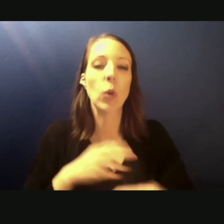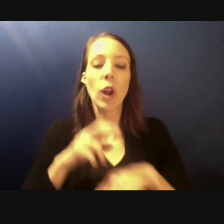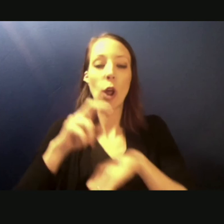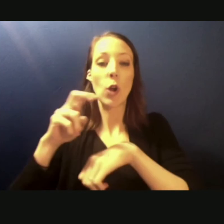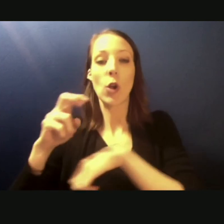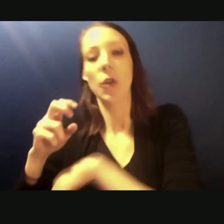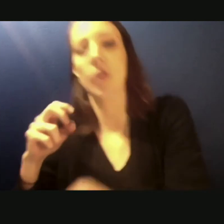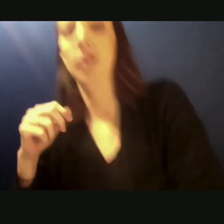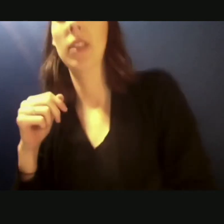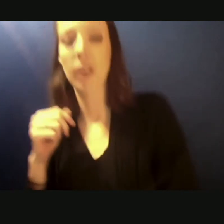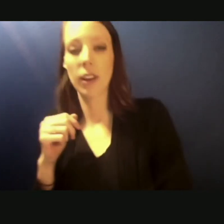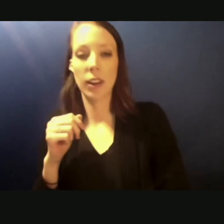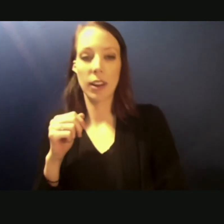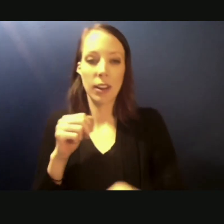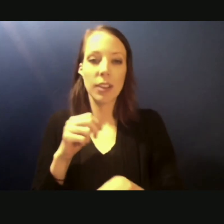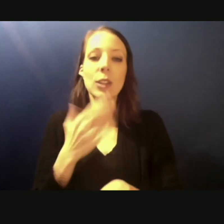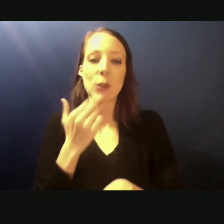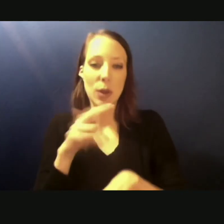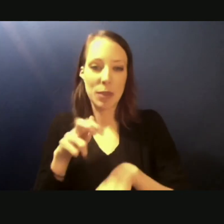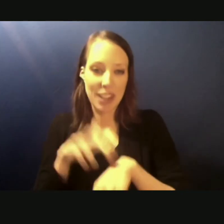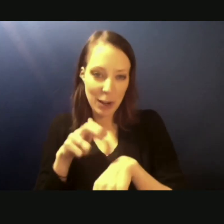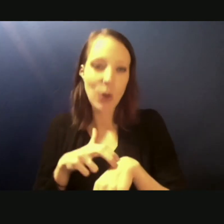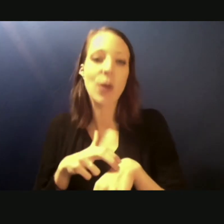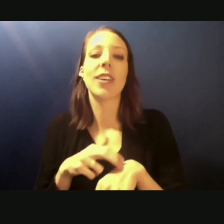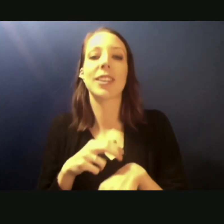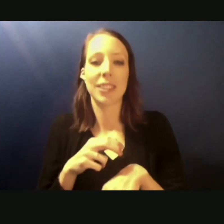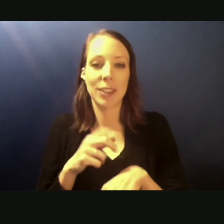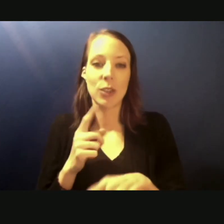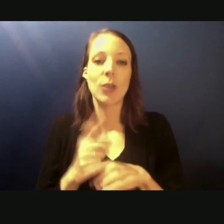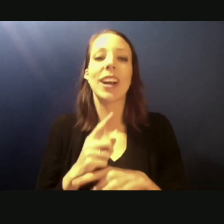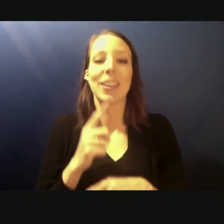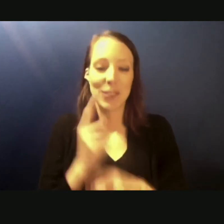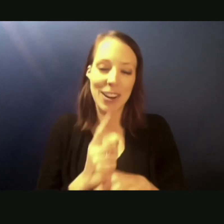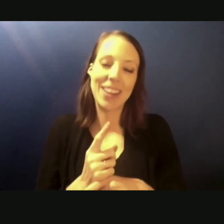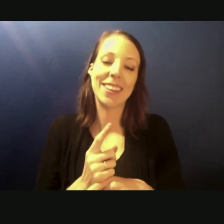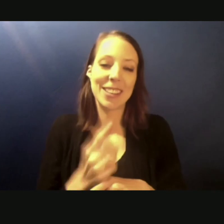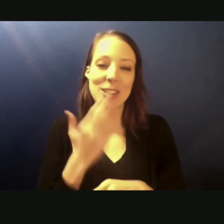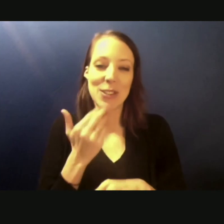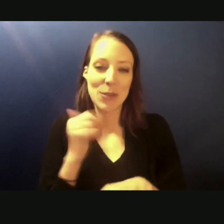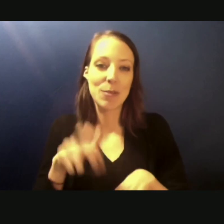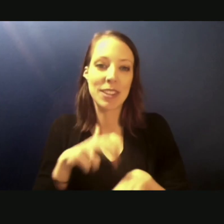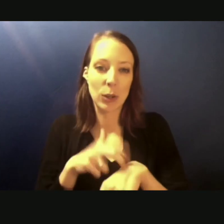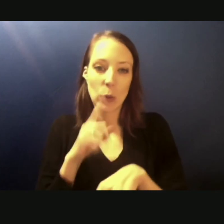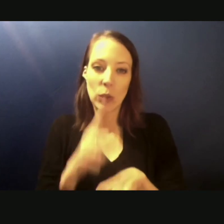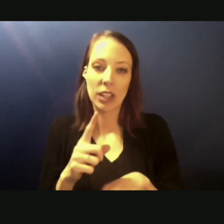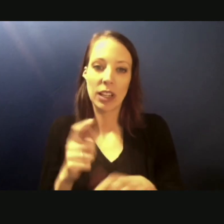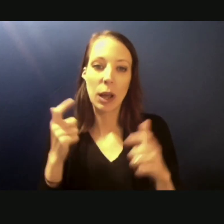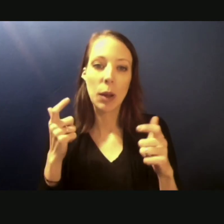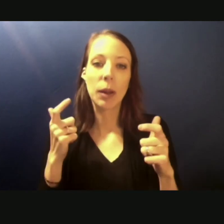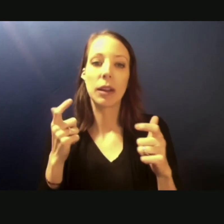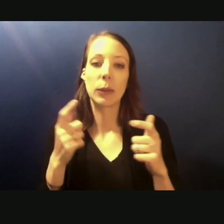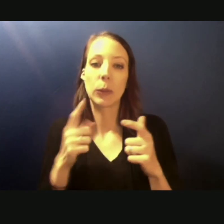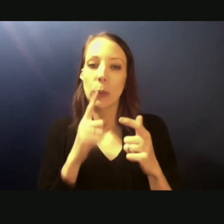sweet potato. A lot with sweet potato here in North Carolina. Right. It's a